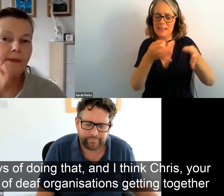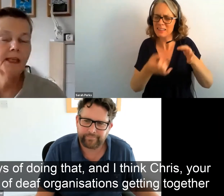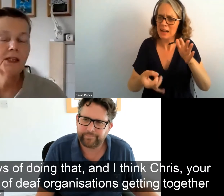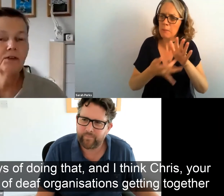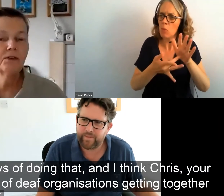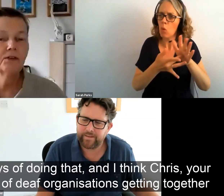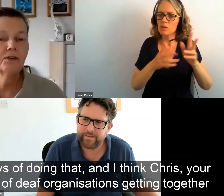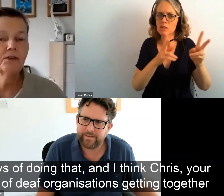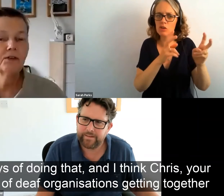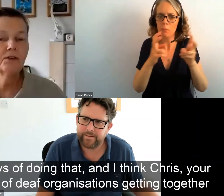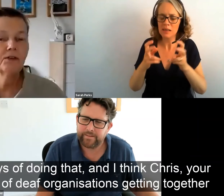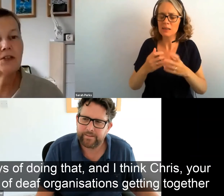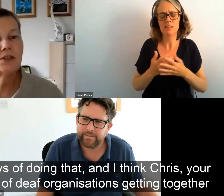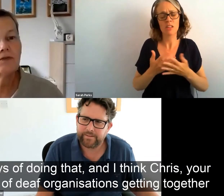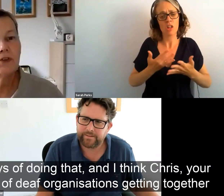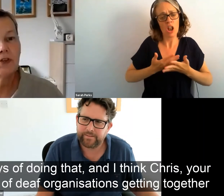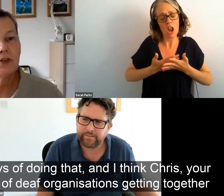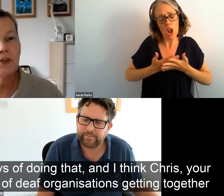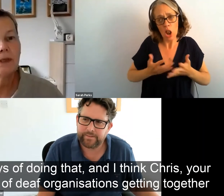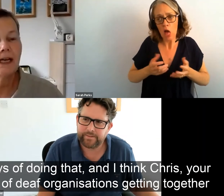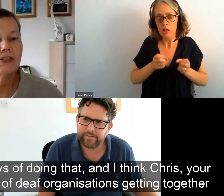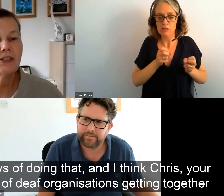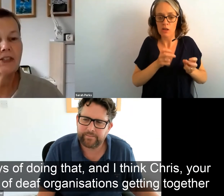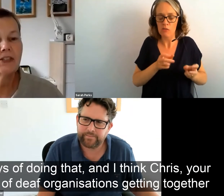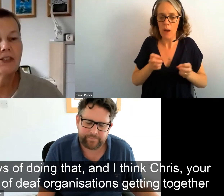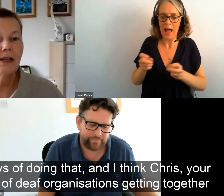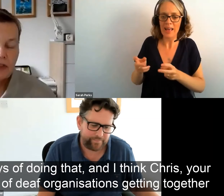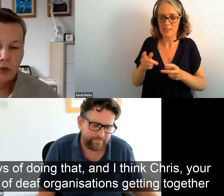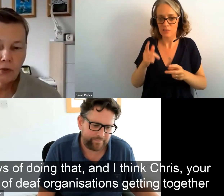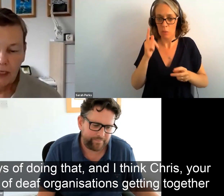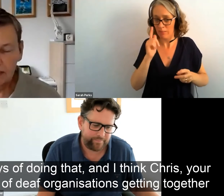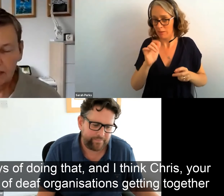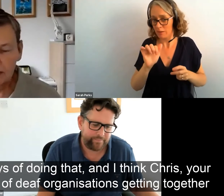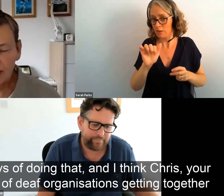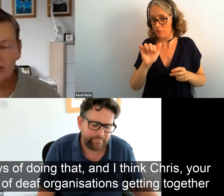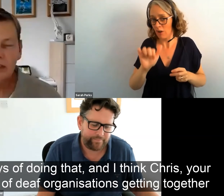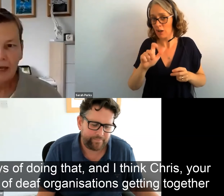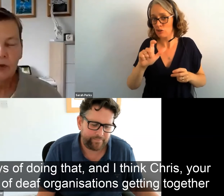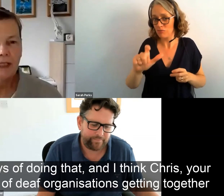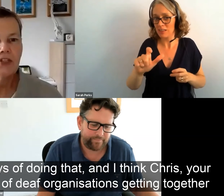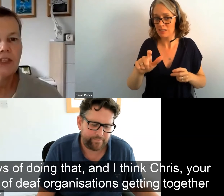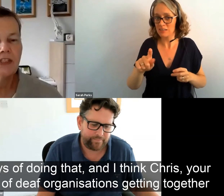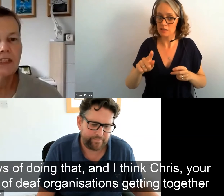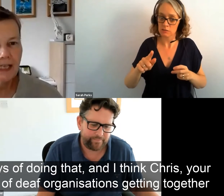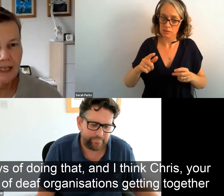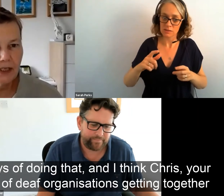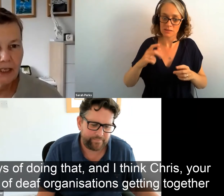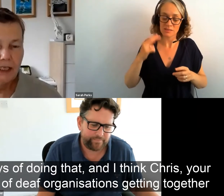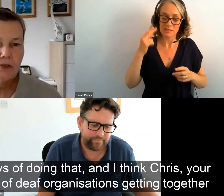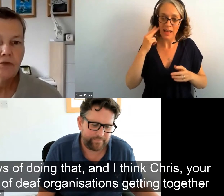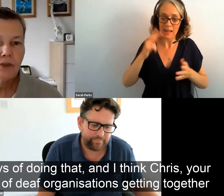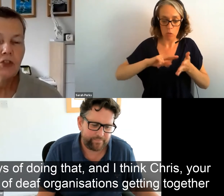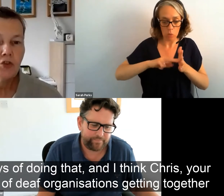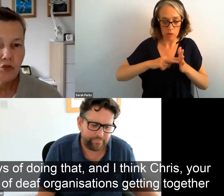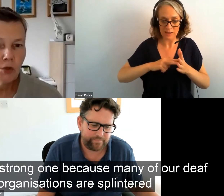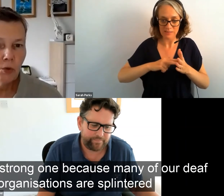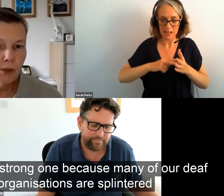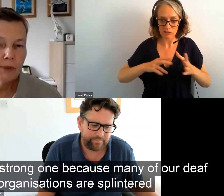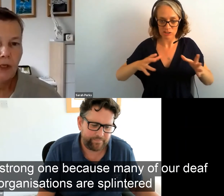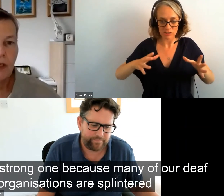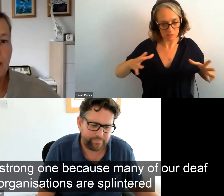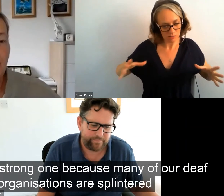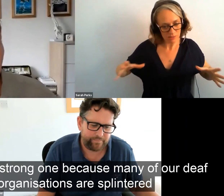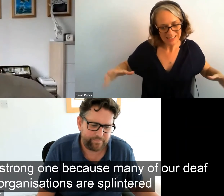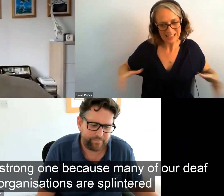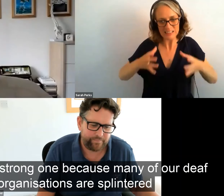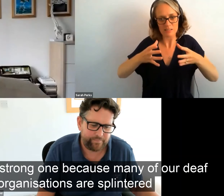There are lots of ways of doing that, and I think, Chris, your suggestion of deaf organisations getting together is a really